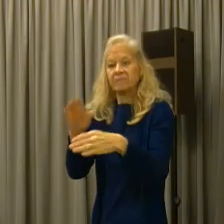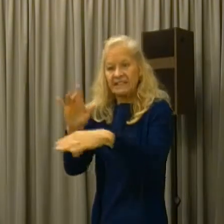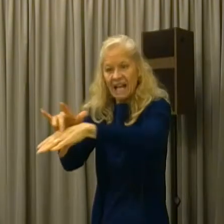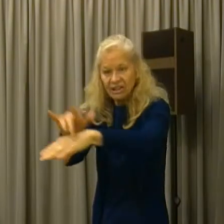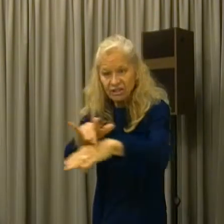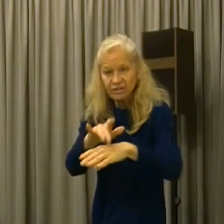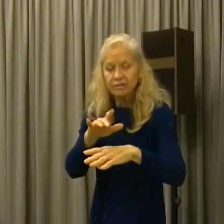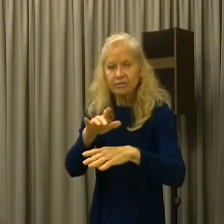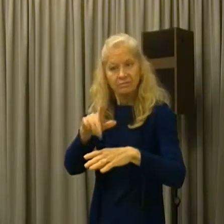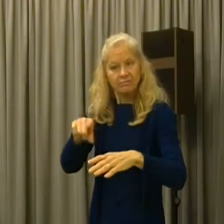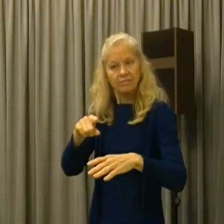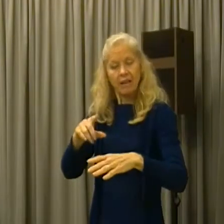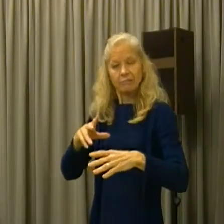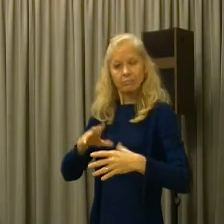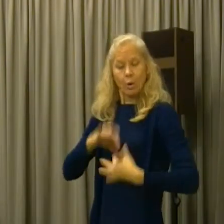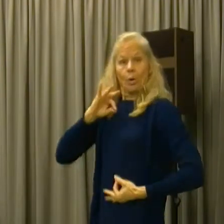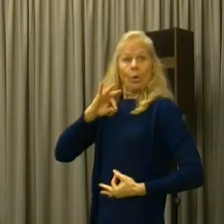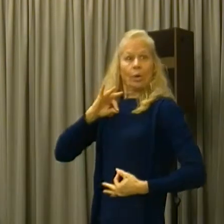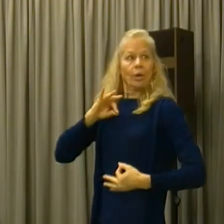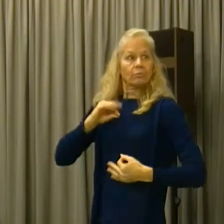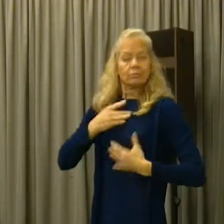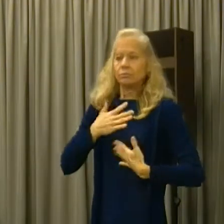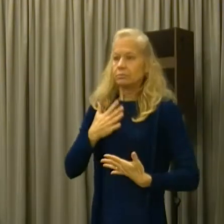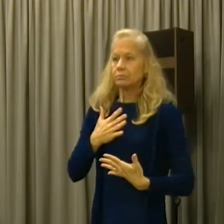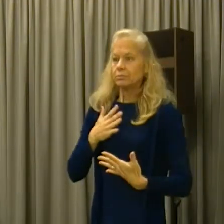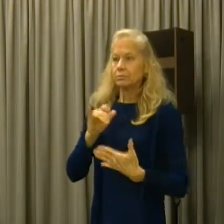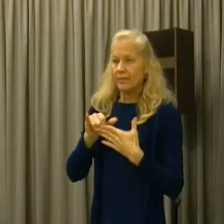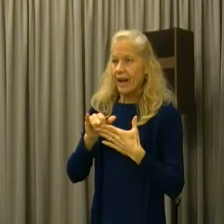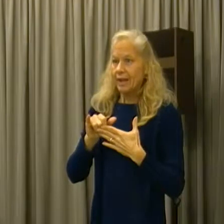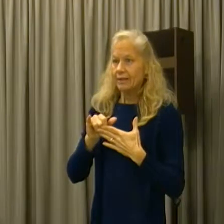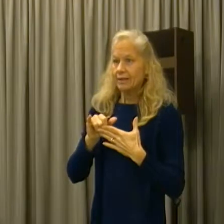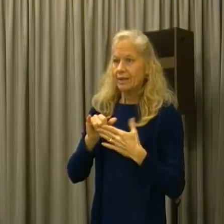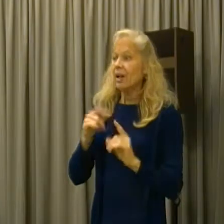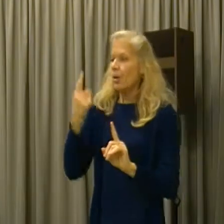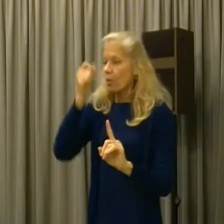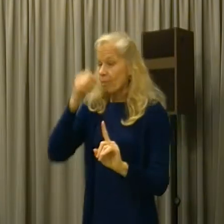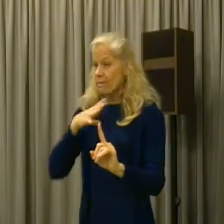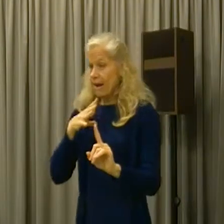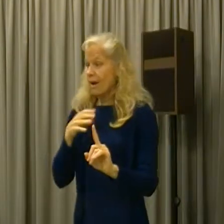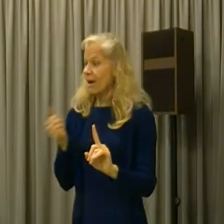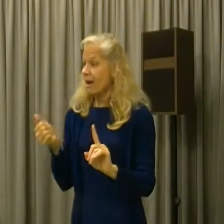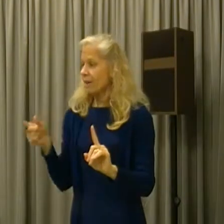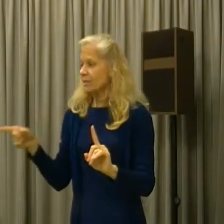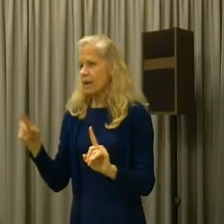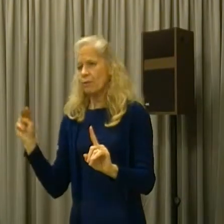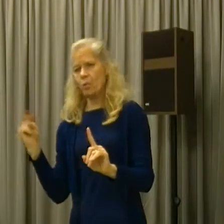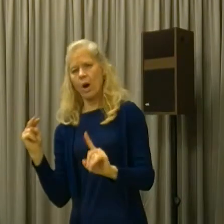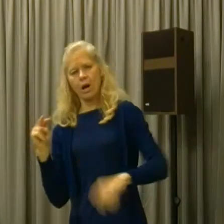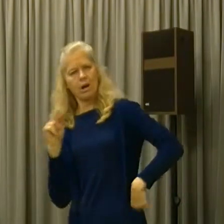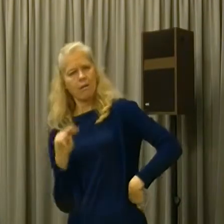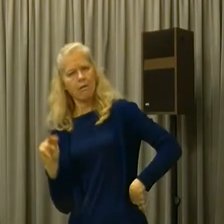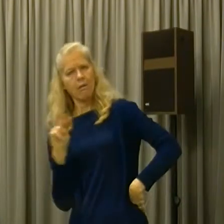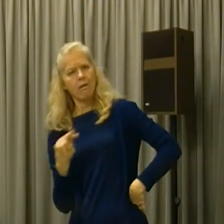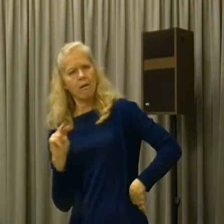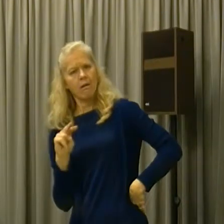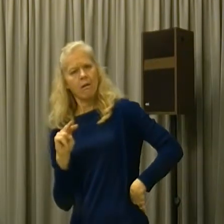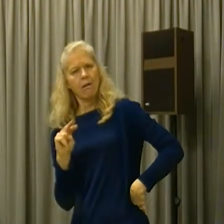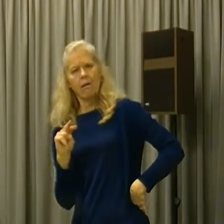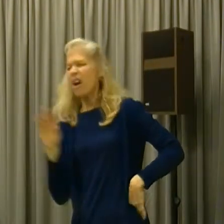Give me some money so I can have this power. Who I lay my hands on, they receive the Spirit. You know what Peter